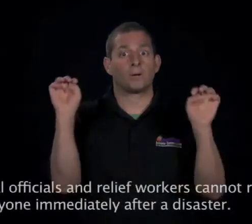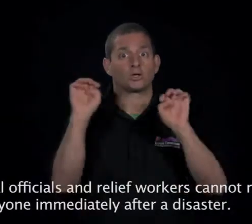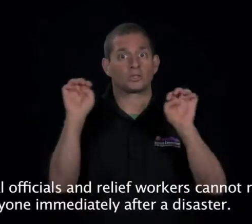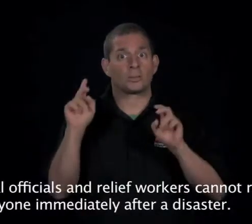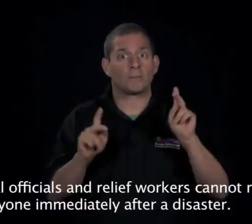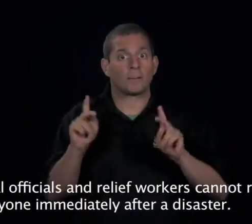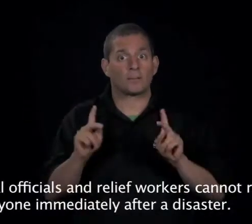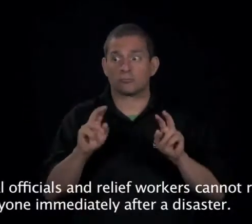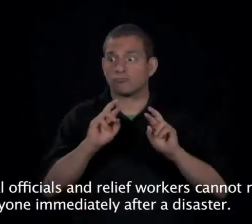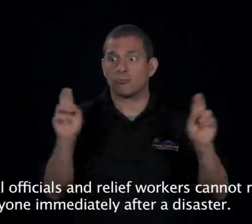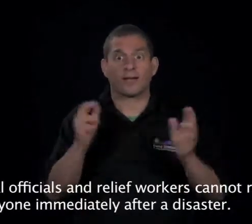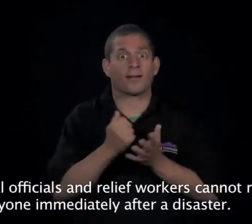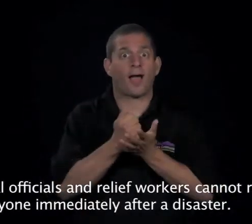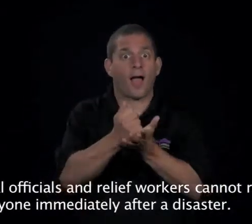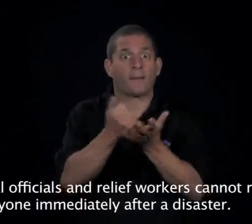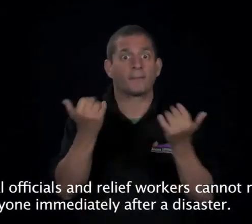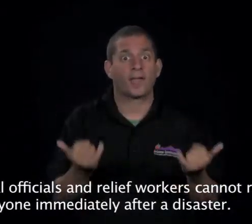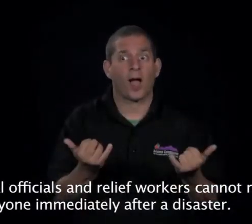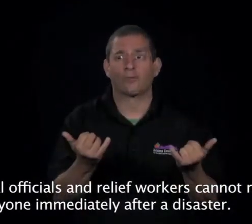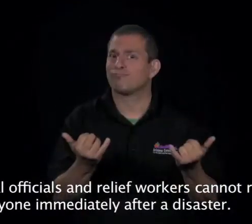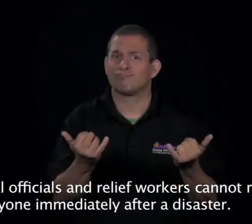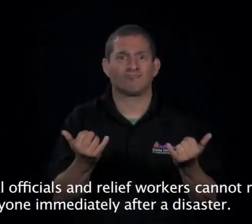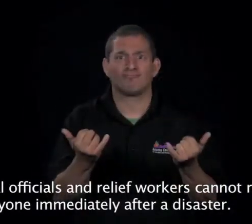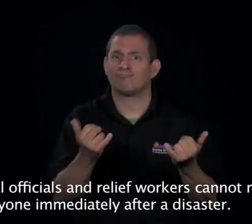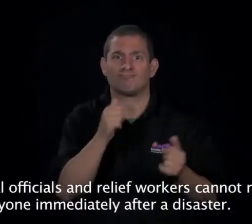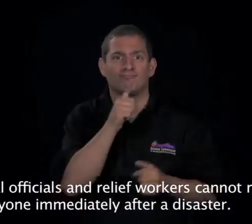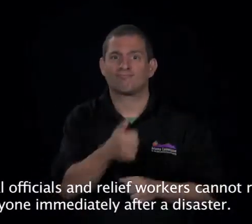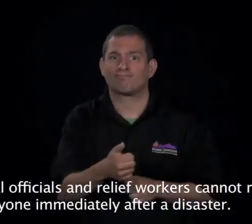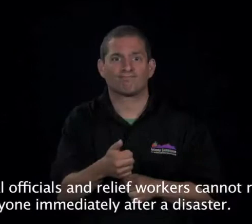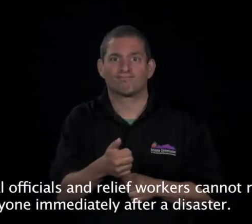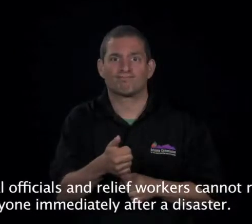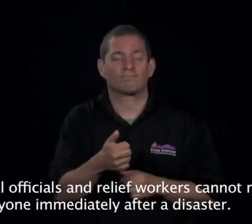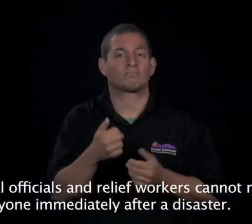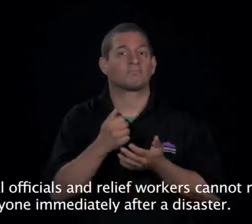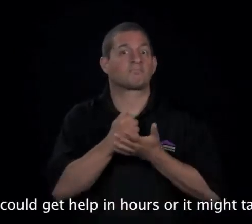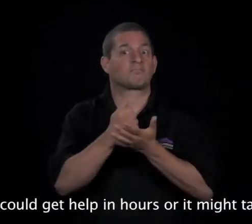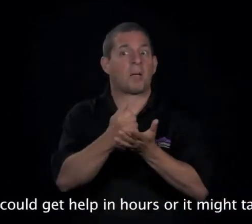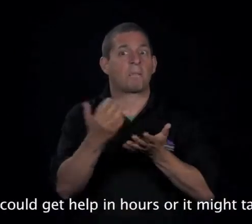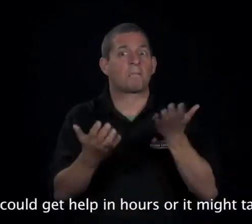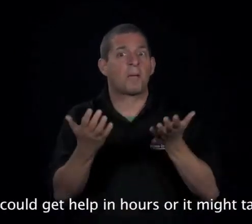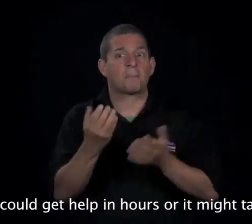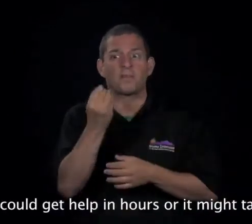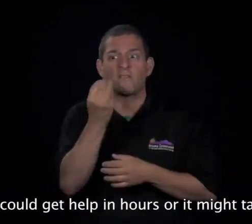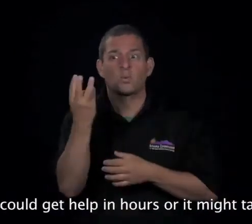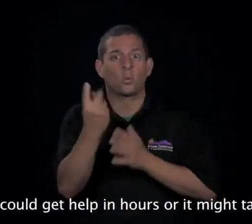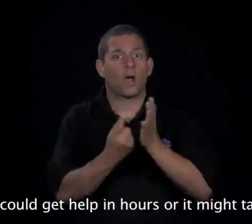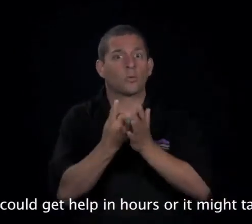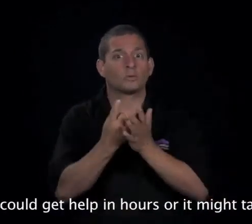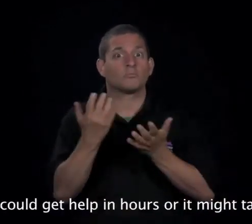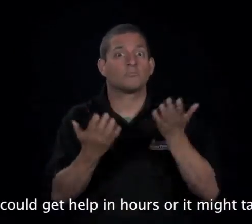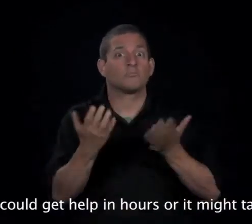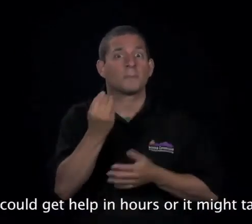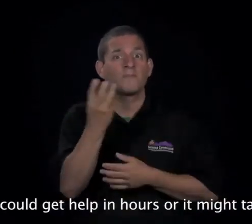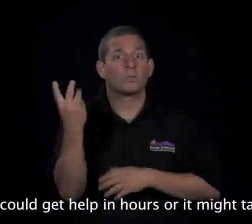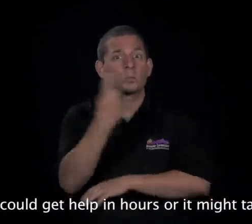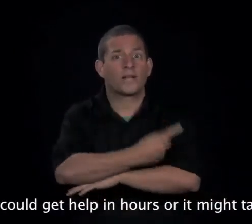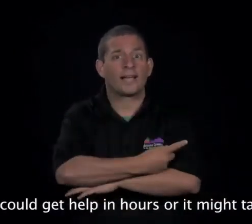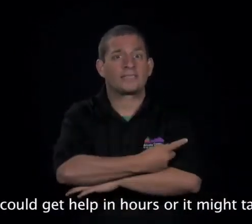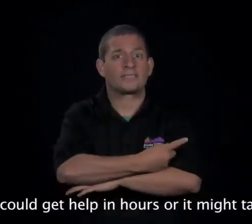Local officials and relief workers cannot reach everyone immediately after a disaster. You could get help in hours, or it might take